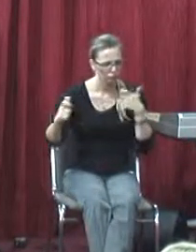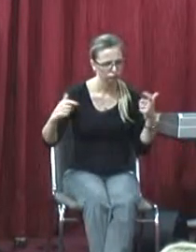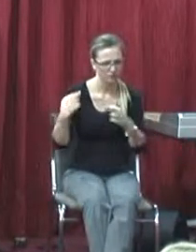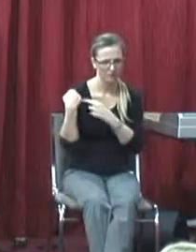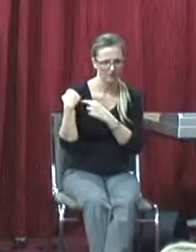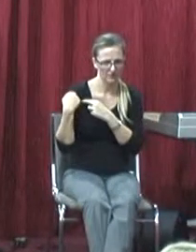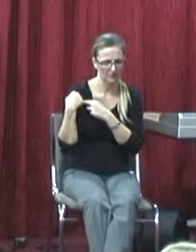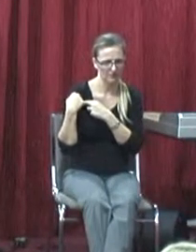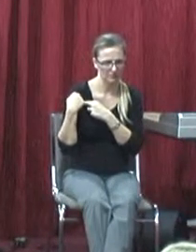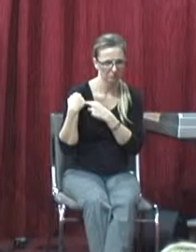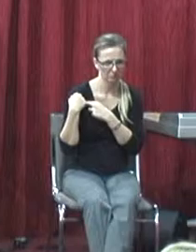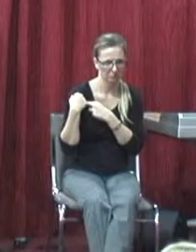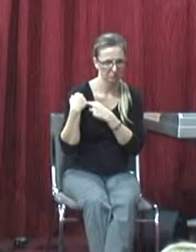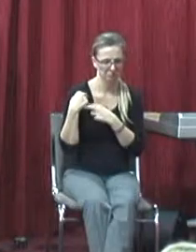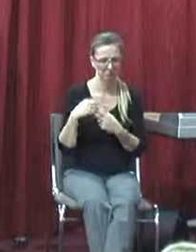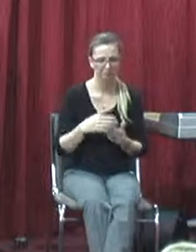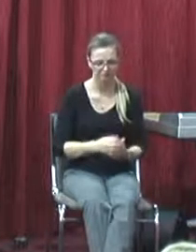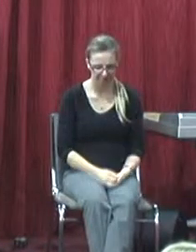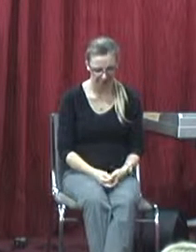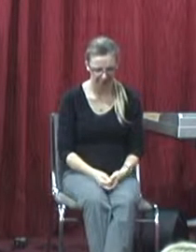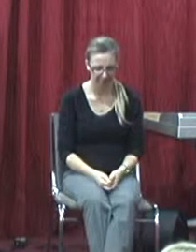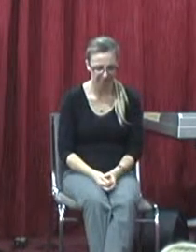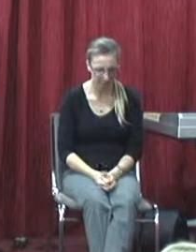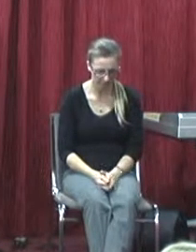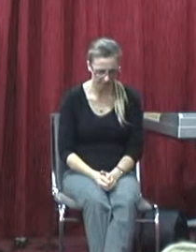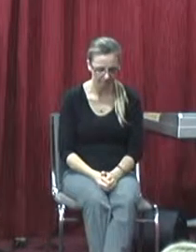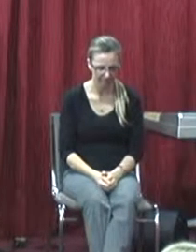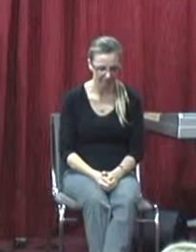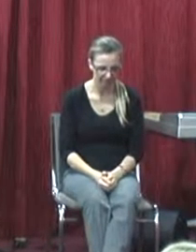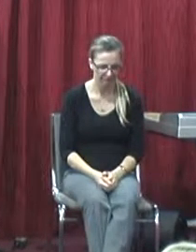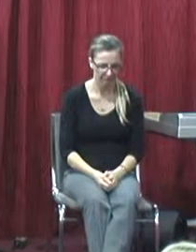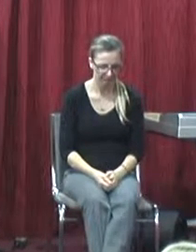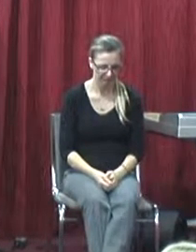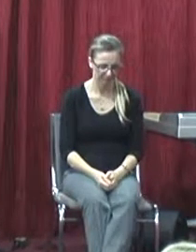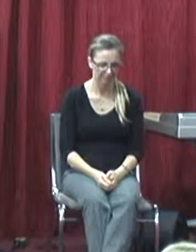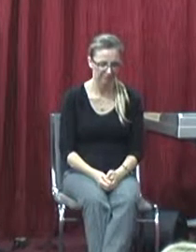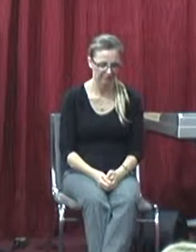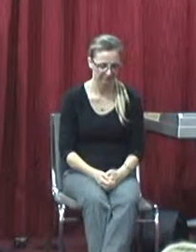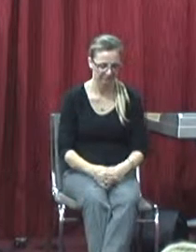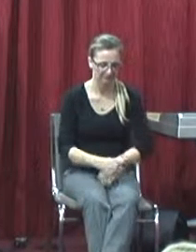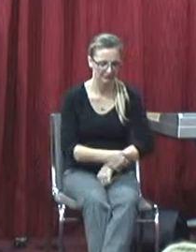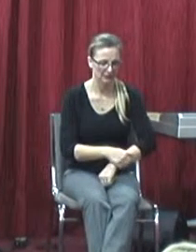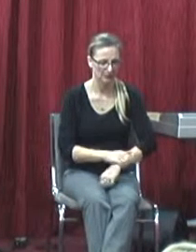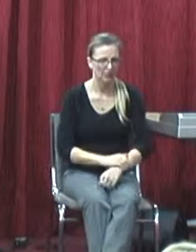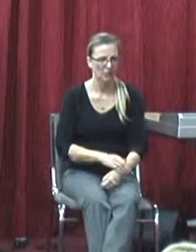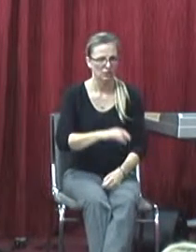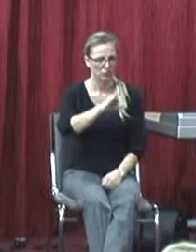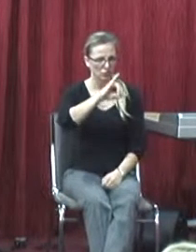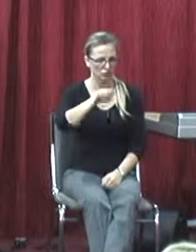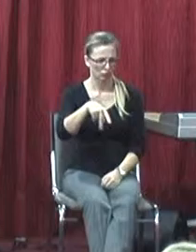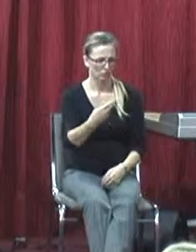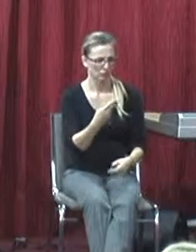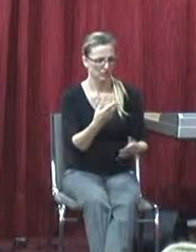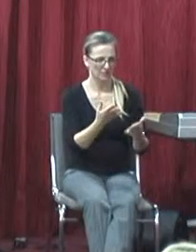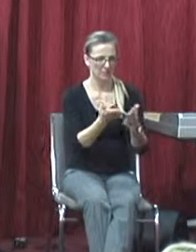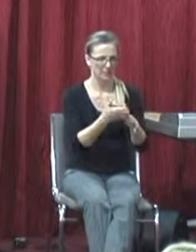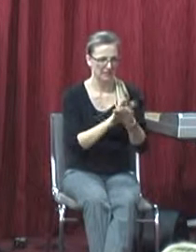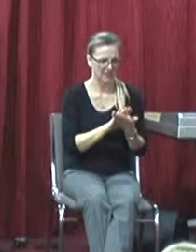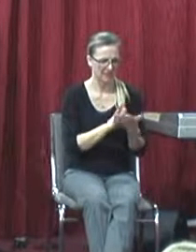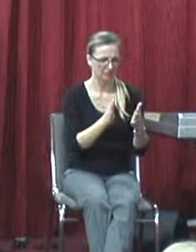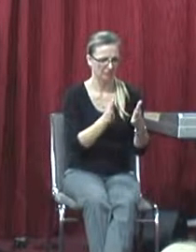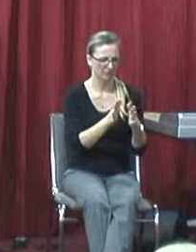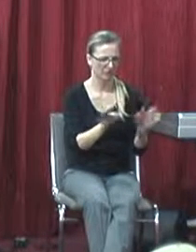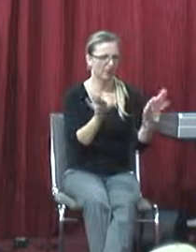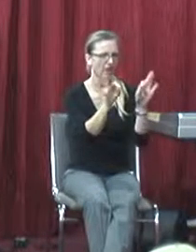responsibility, second in command and authority. So did Joseph become this valued by his masters as if